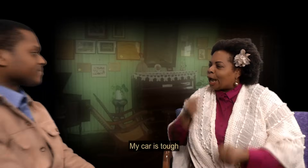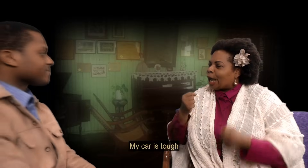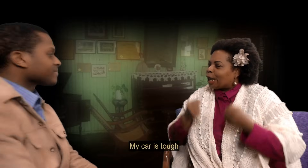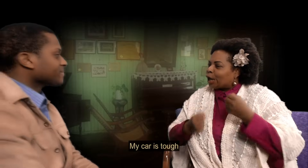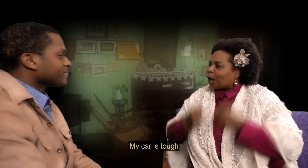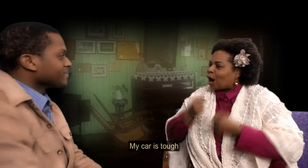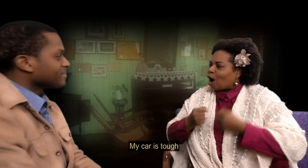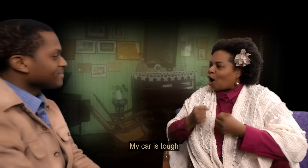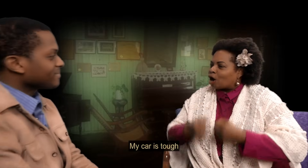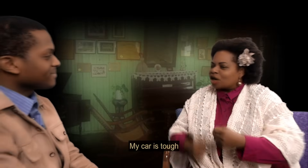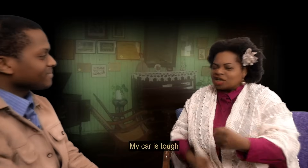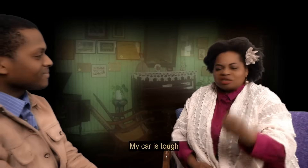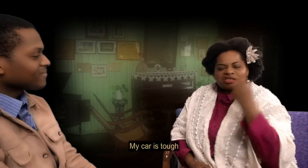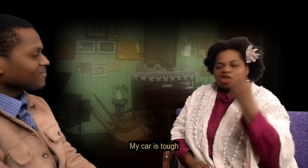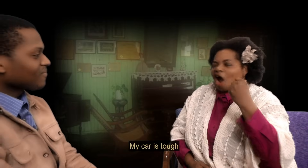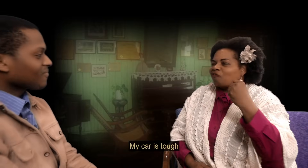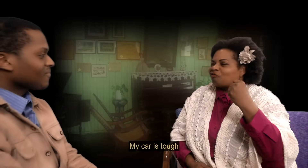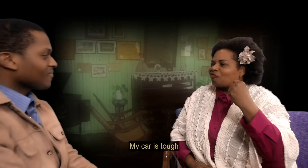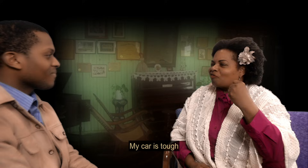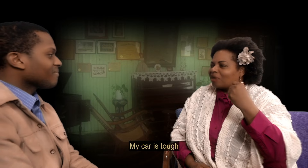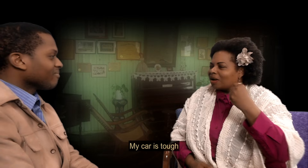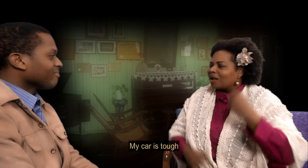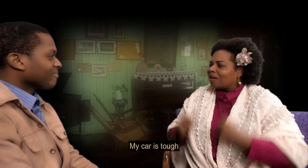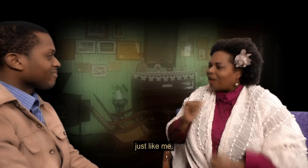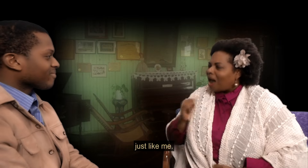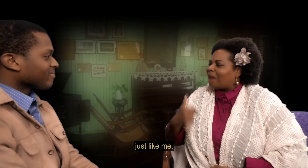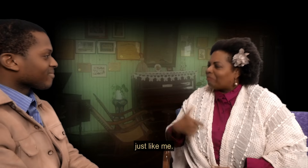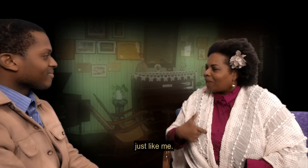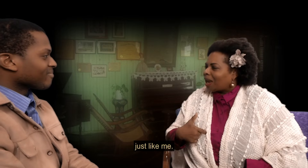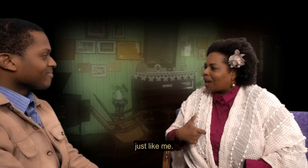My car is tough, just like me.